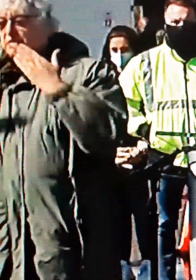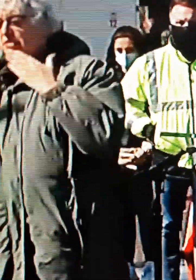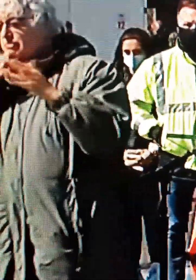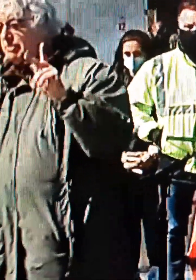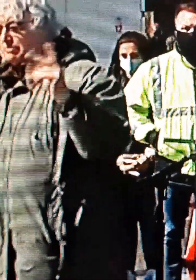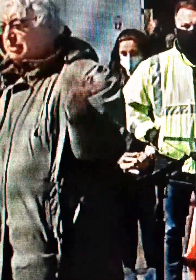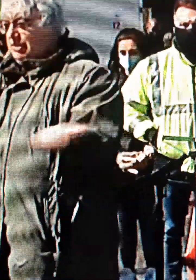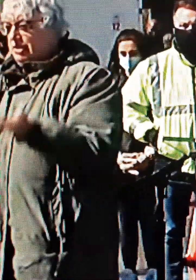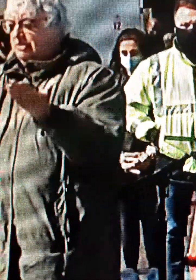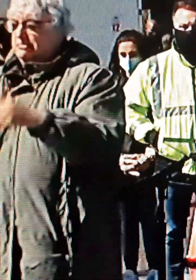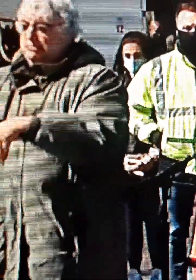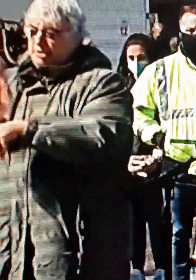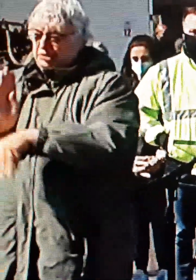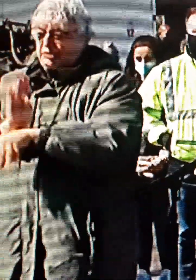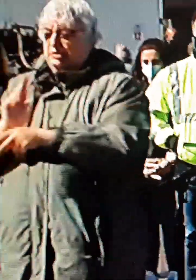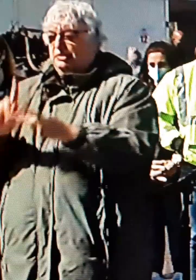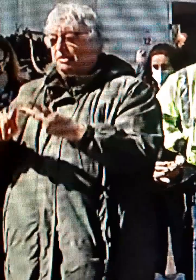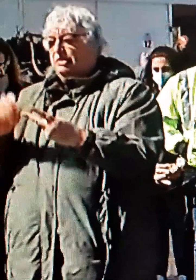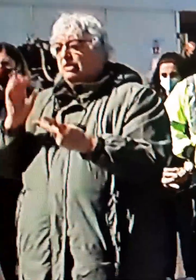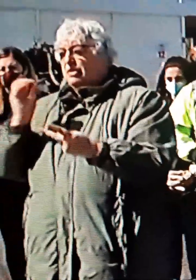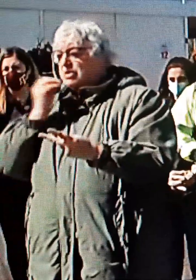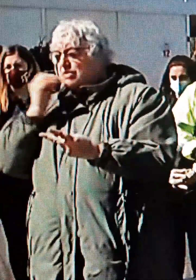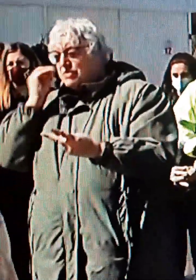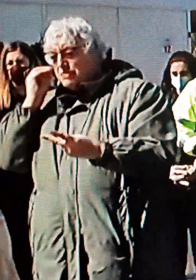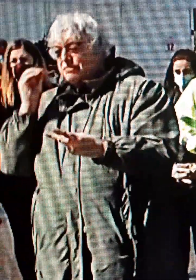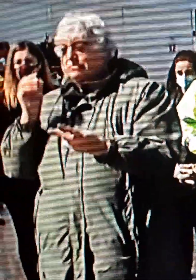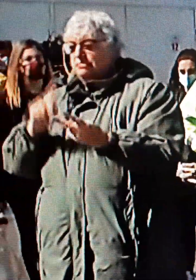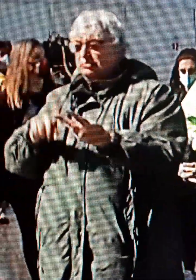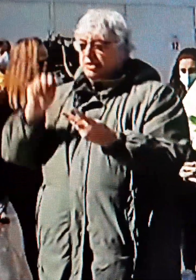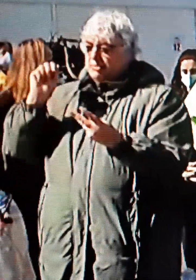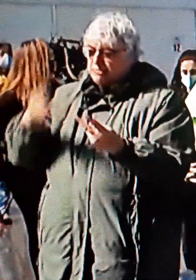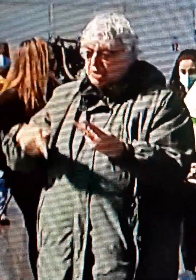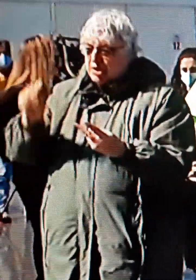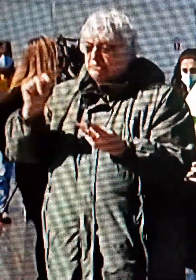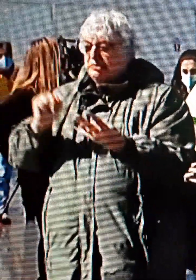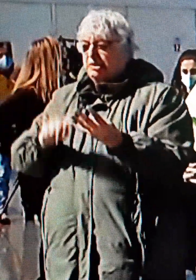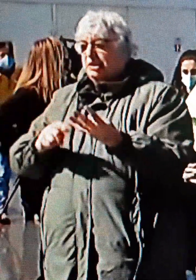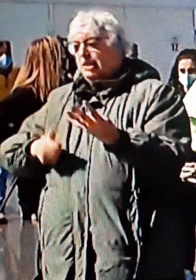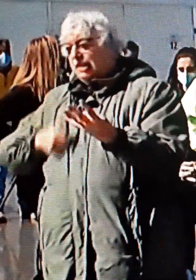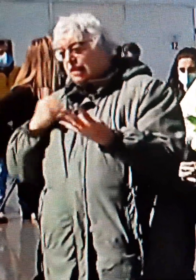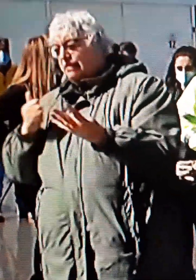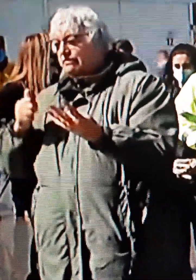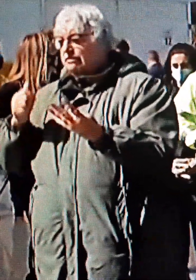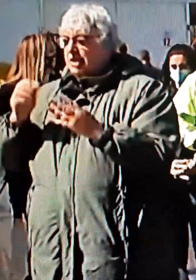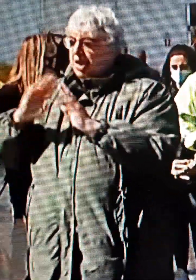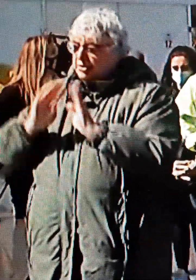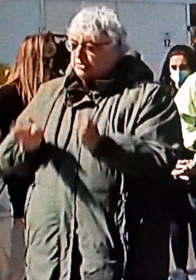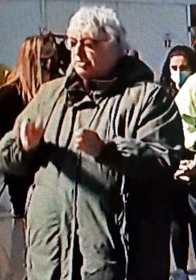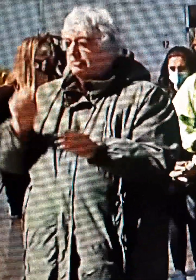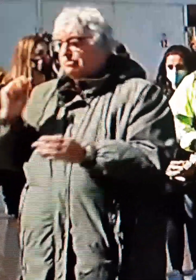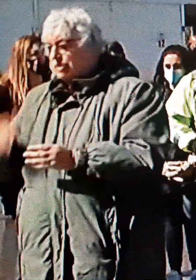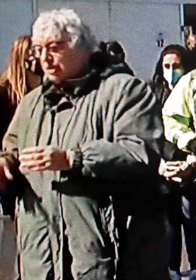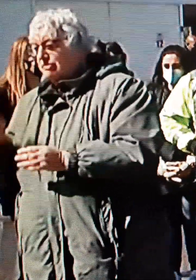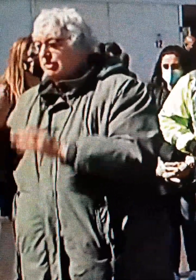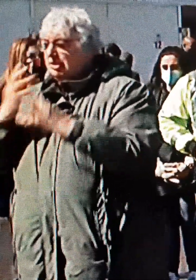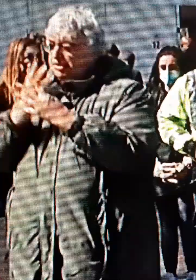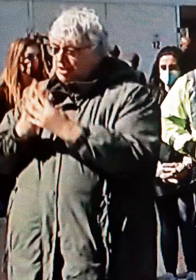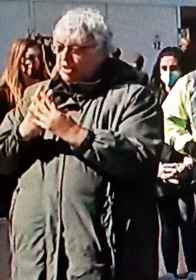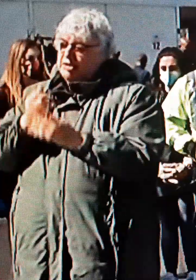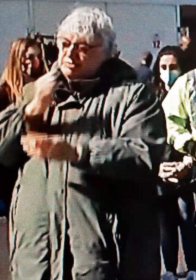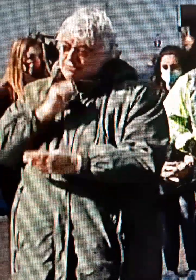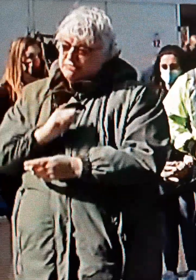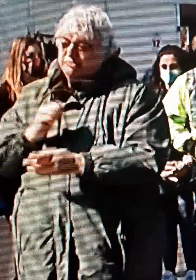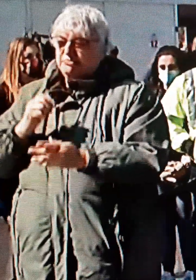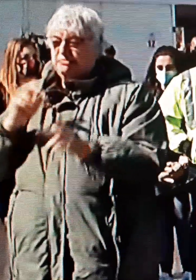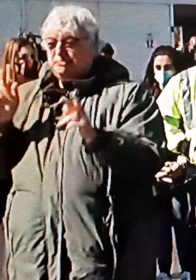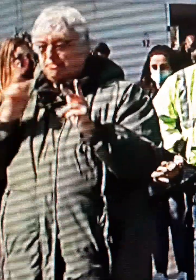city, businesses, homeowners, people living in apartments, you name it. people in our jails even. I want